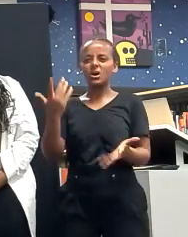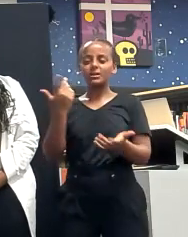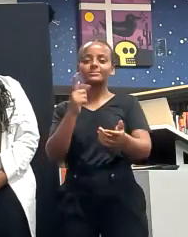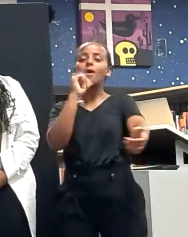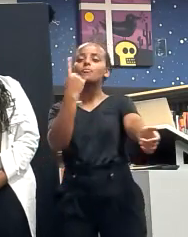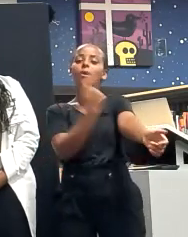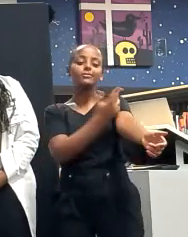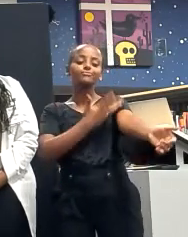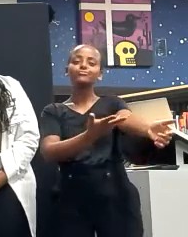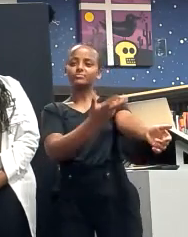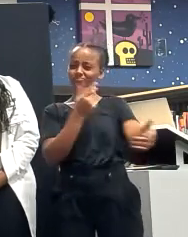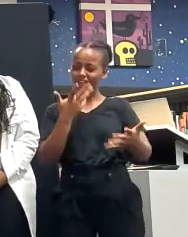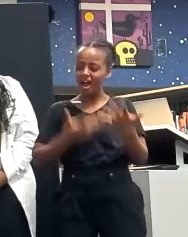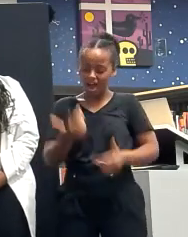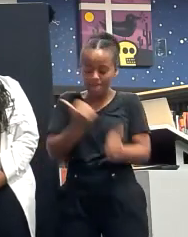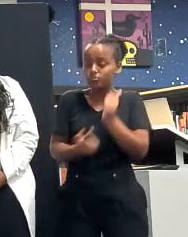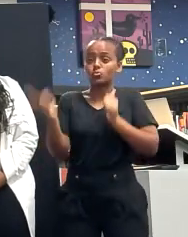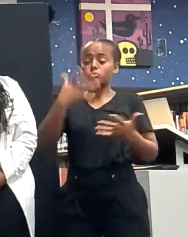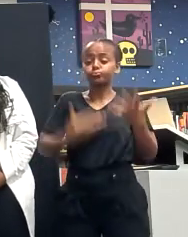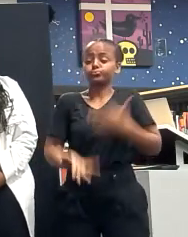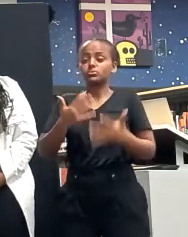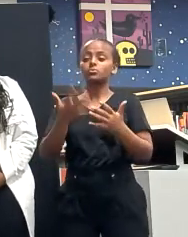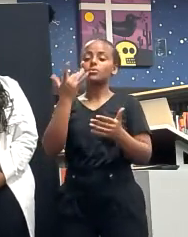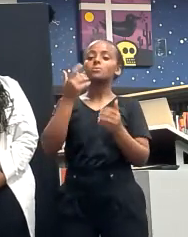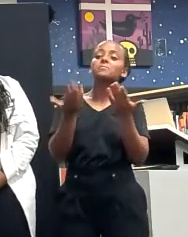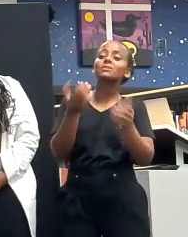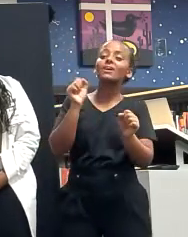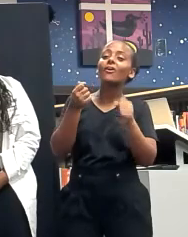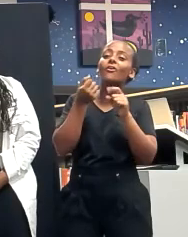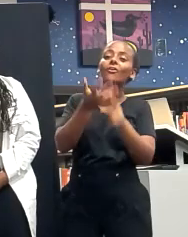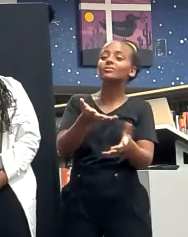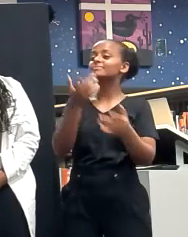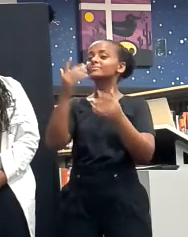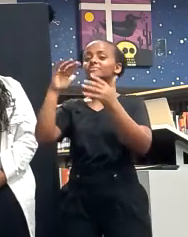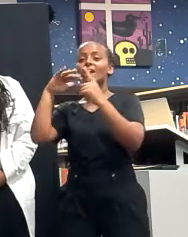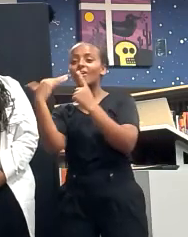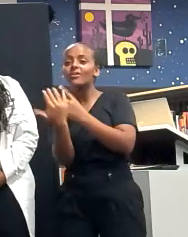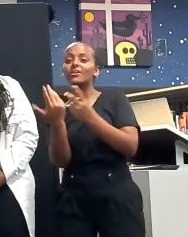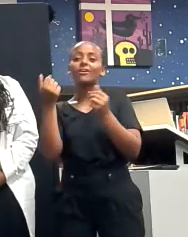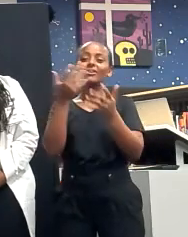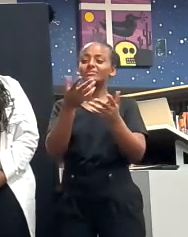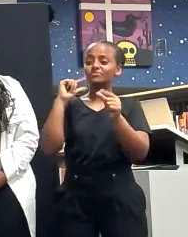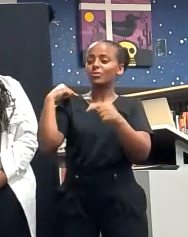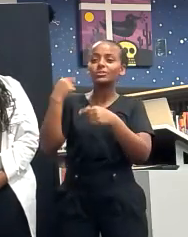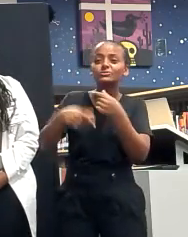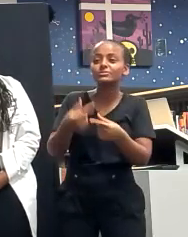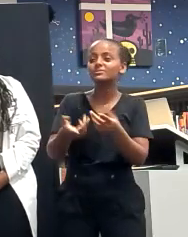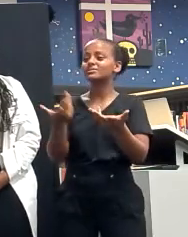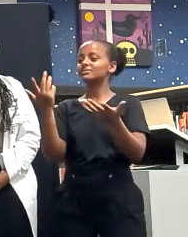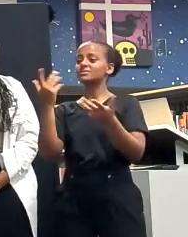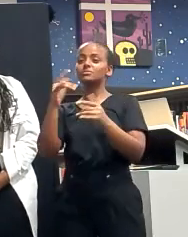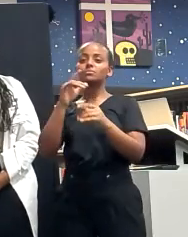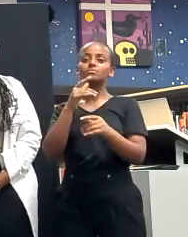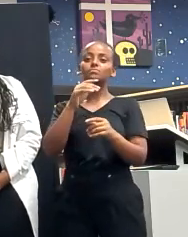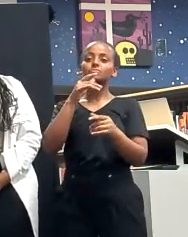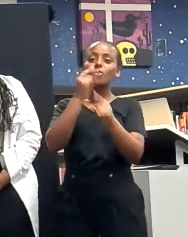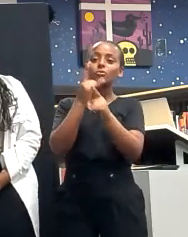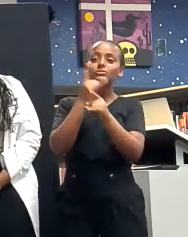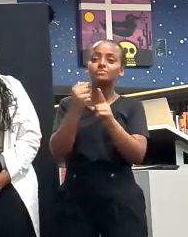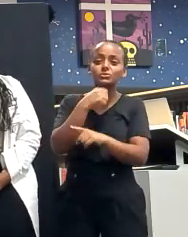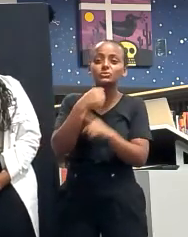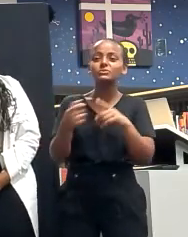things. Blood cancers were interesting because they travel throughout the whole body. You know,